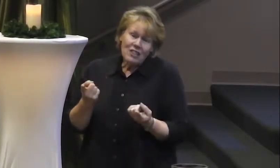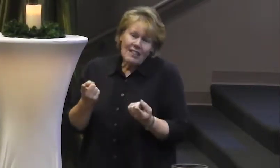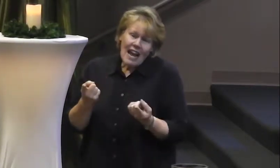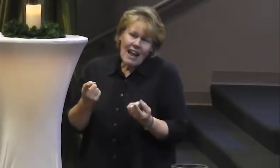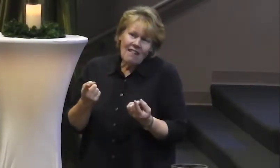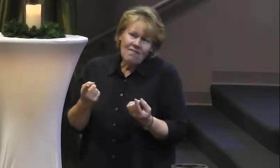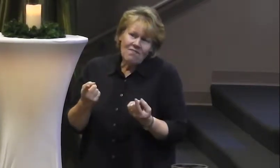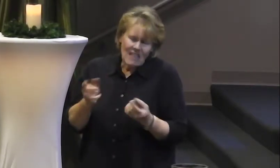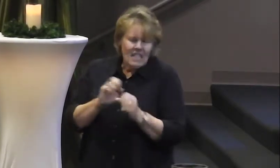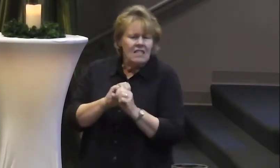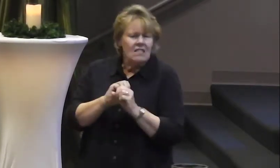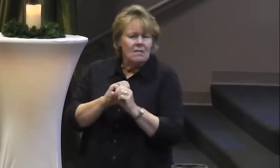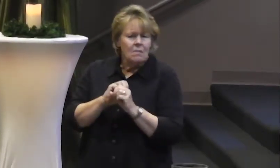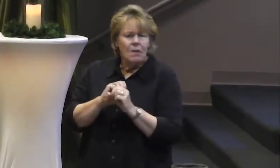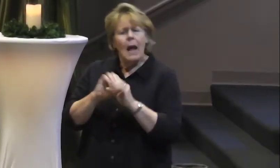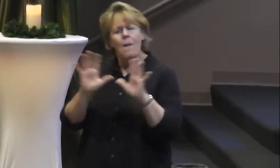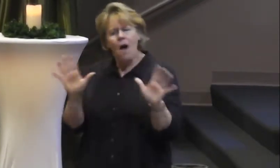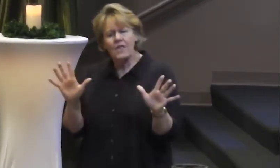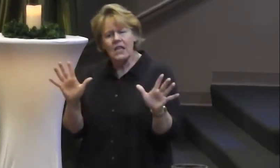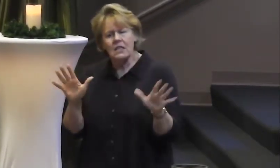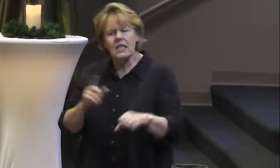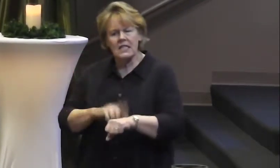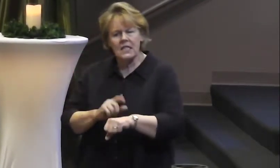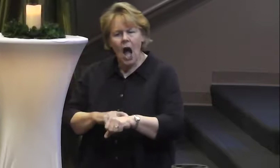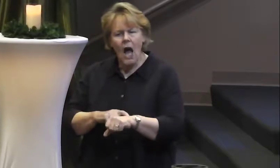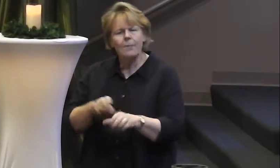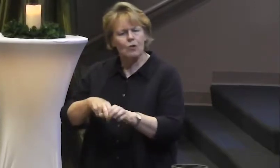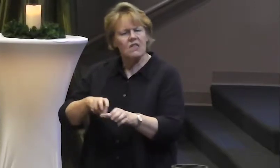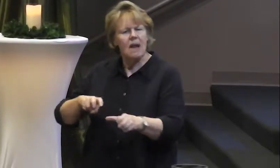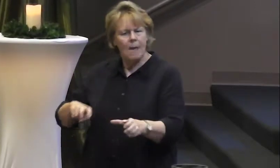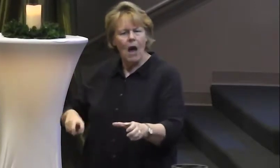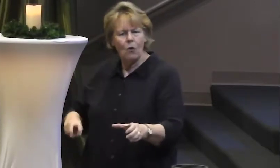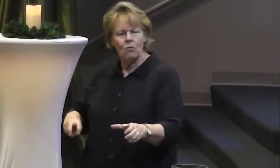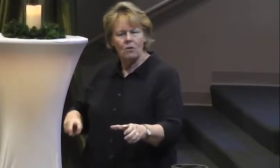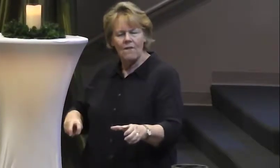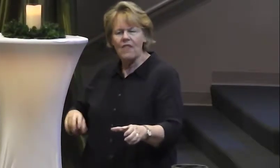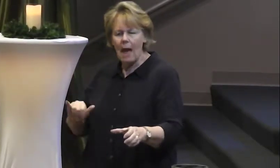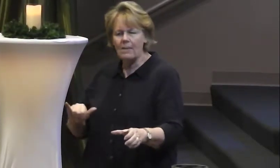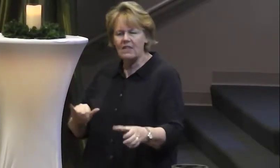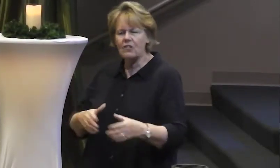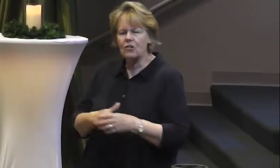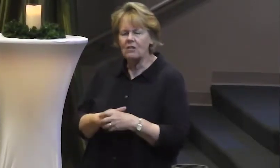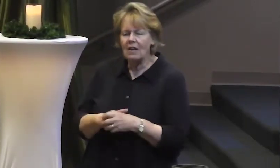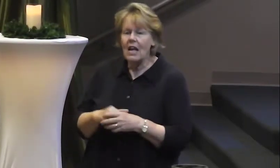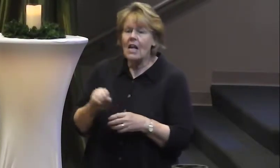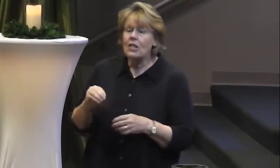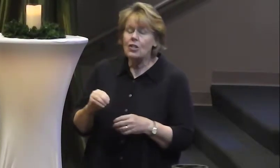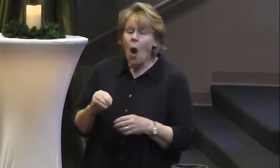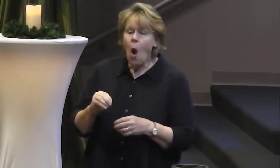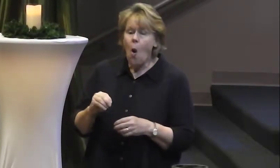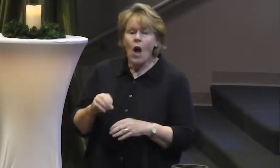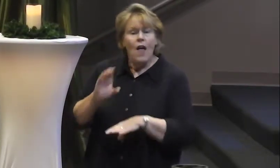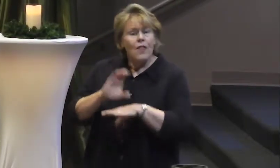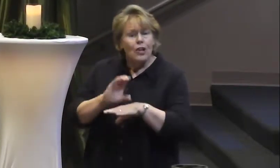out of that position. And so the church forms a fabulous search team, pastoral search